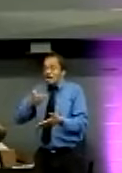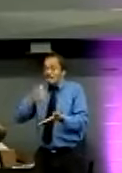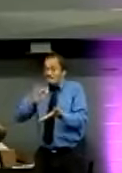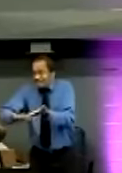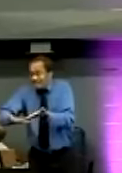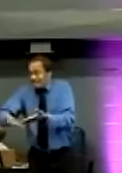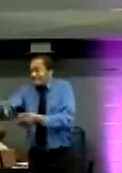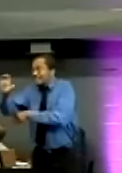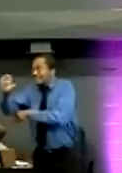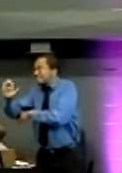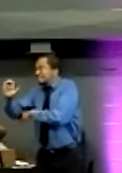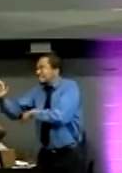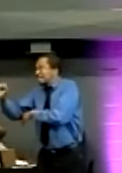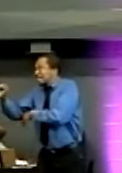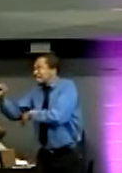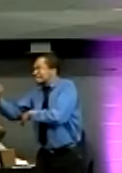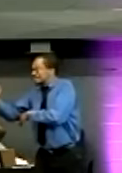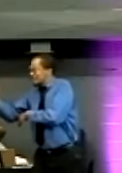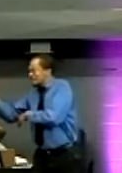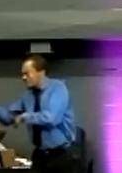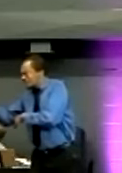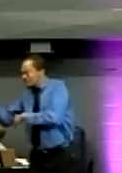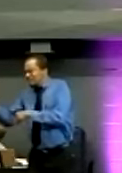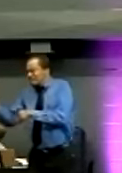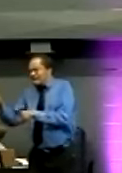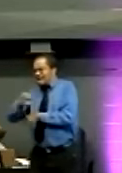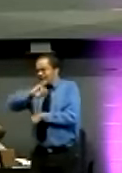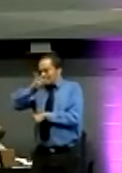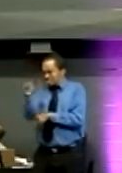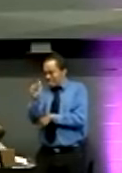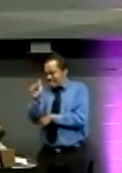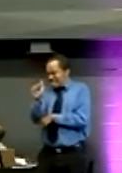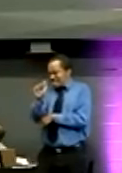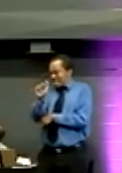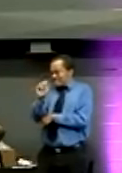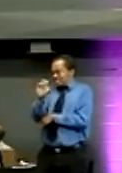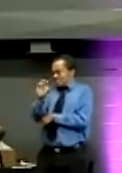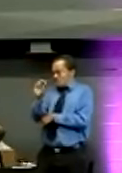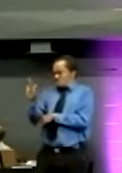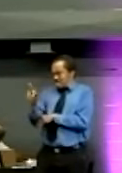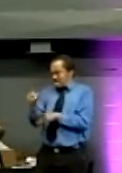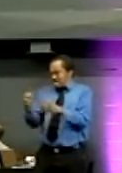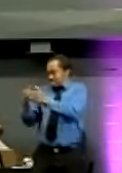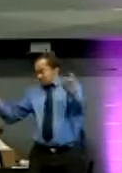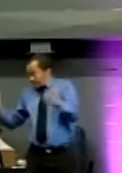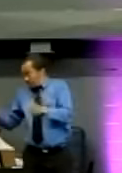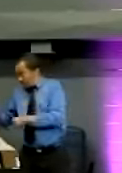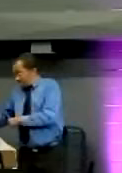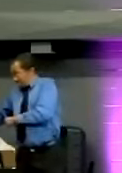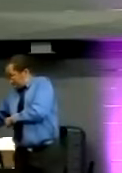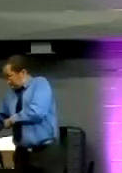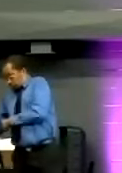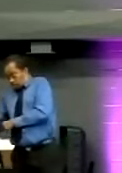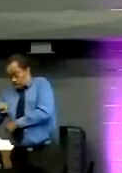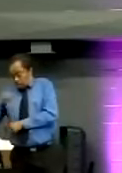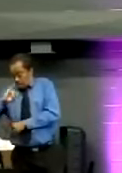Esau and Jacob separated for several. It's due to a lack of forgiveness that the brothers